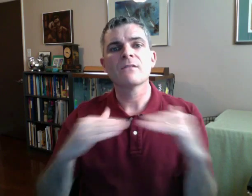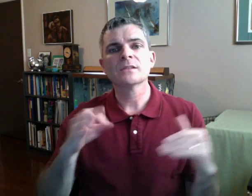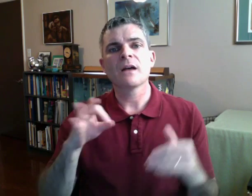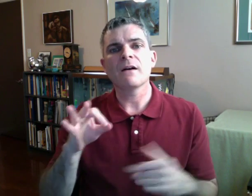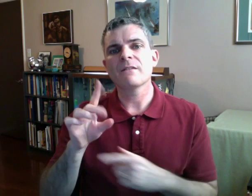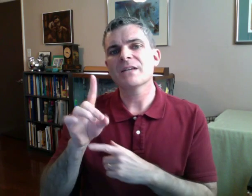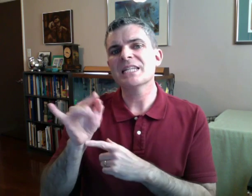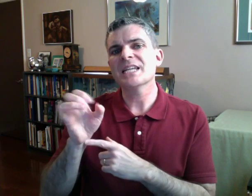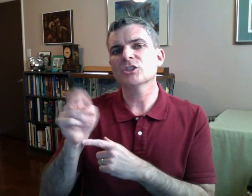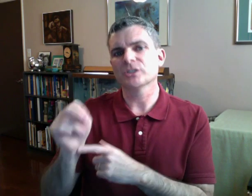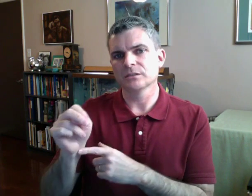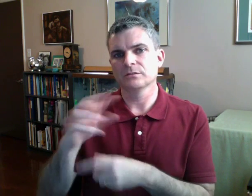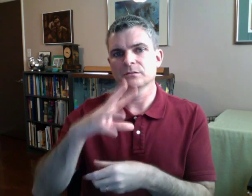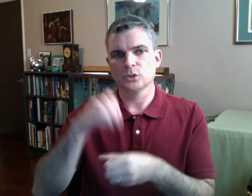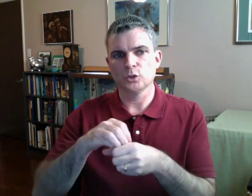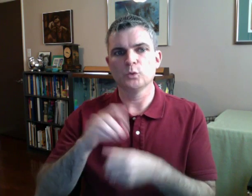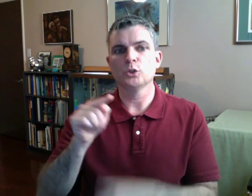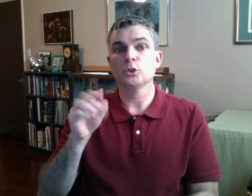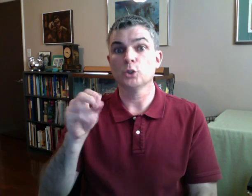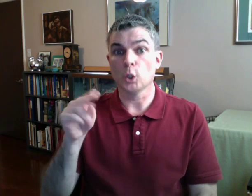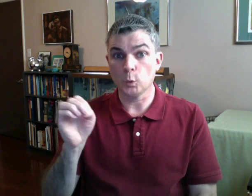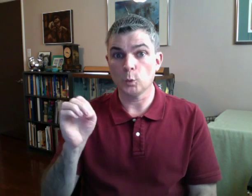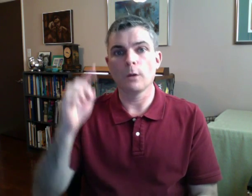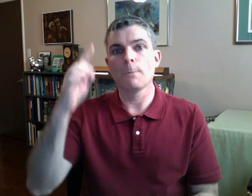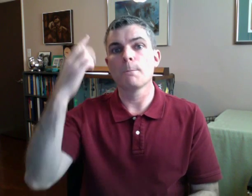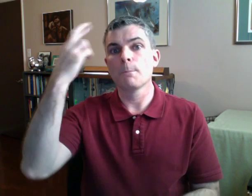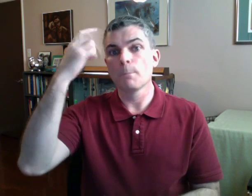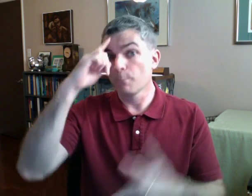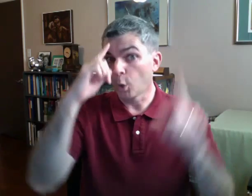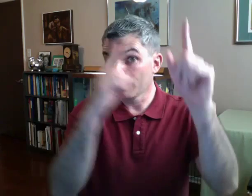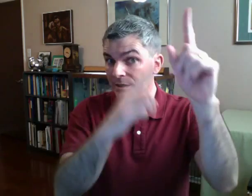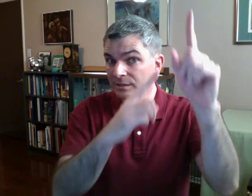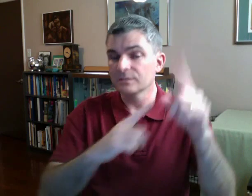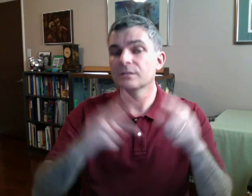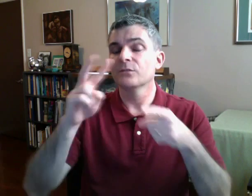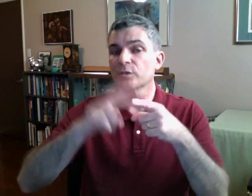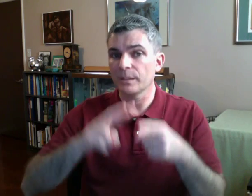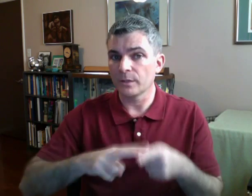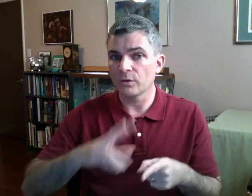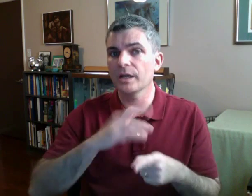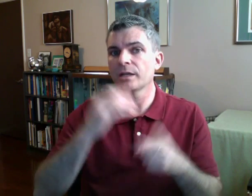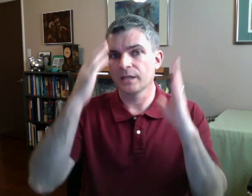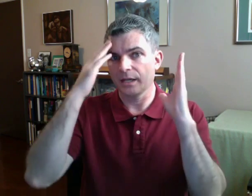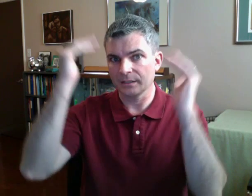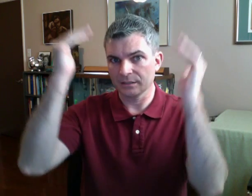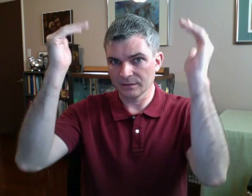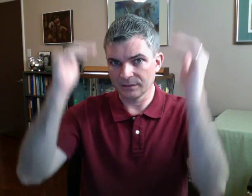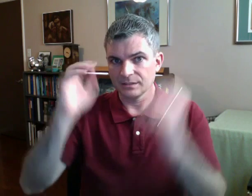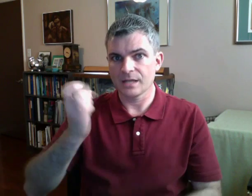vocabulary, and expectations. of mind span, or